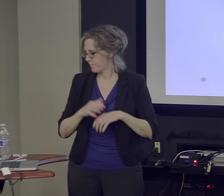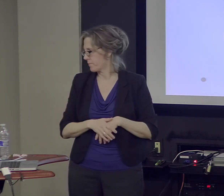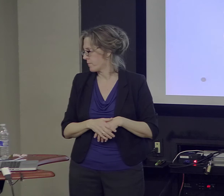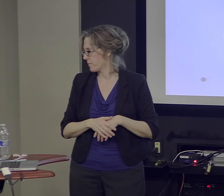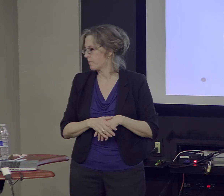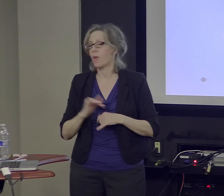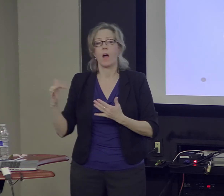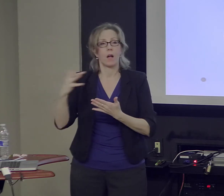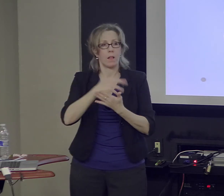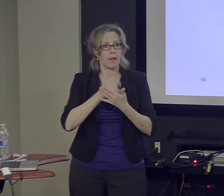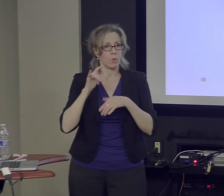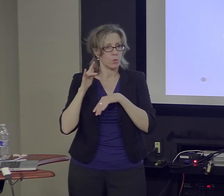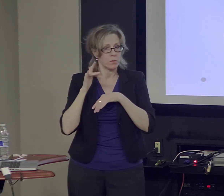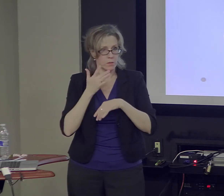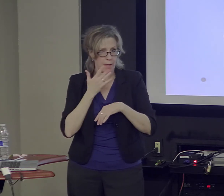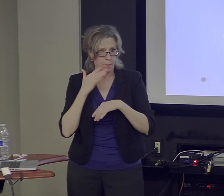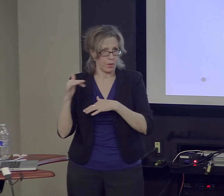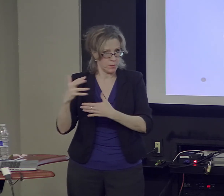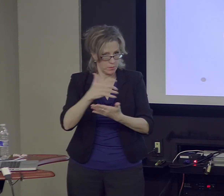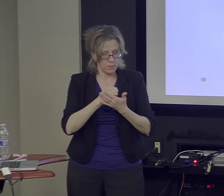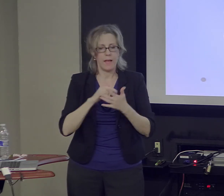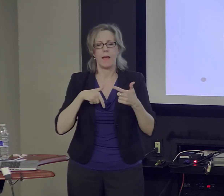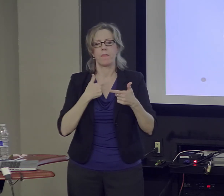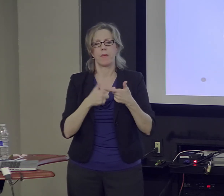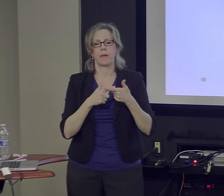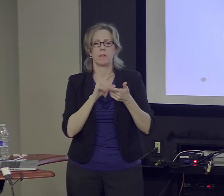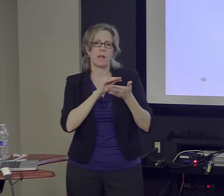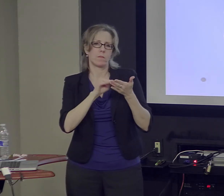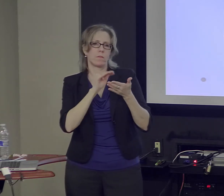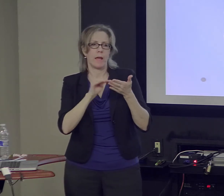diverse audience using notes. It's not scripted.